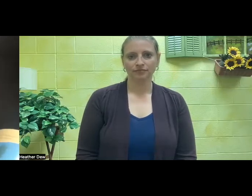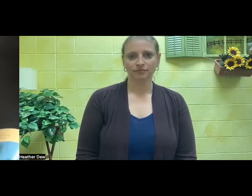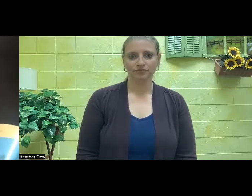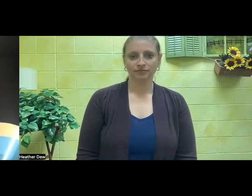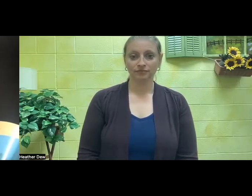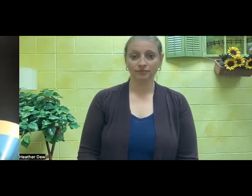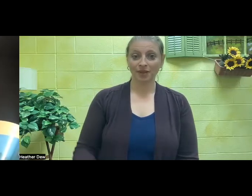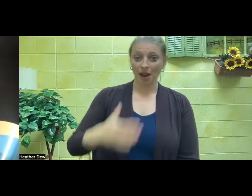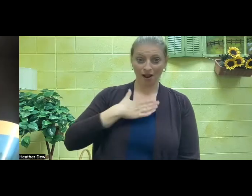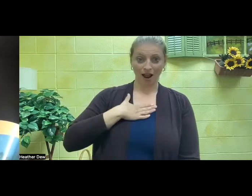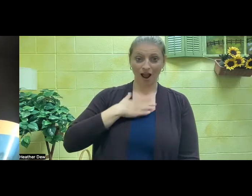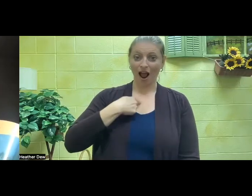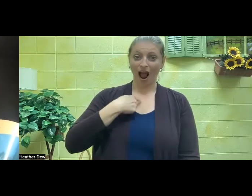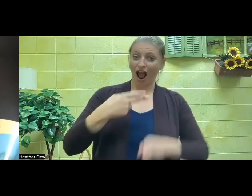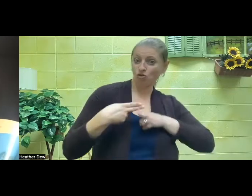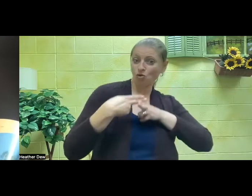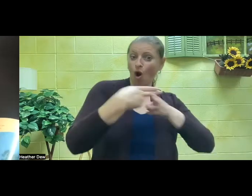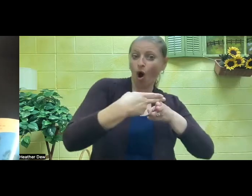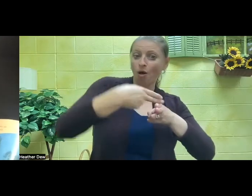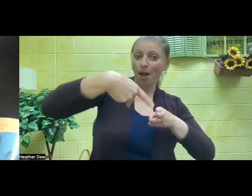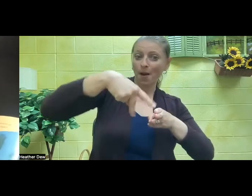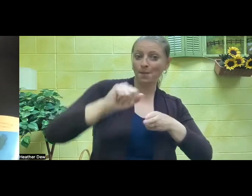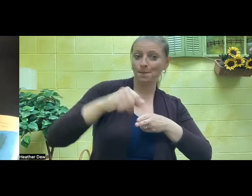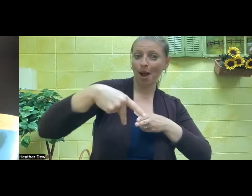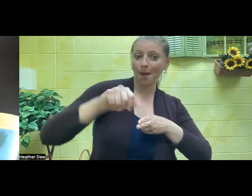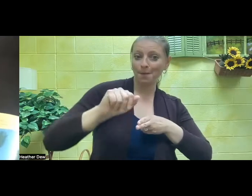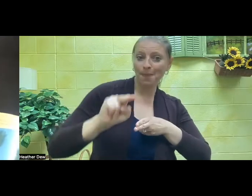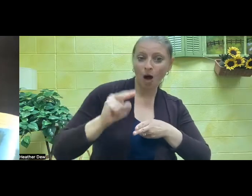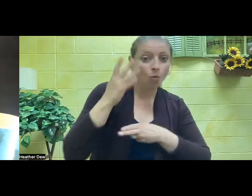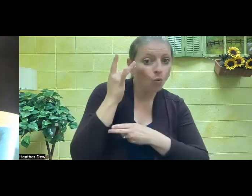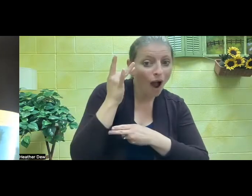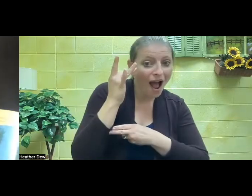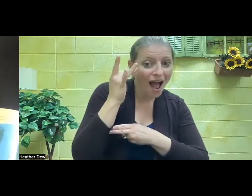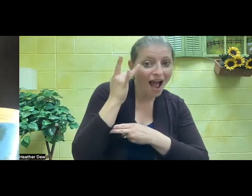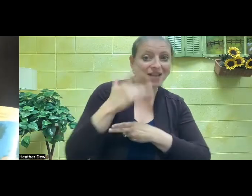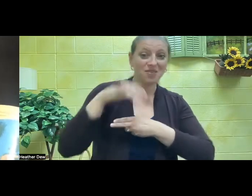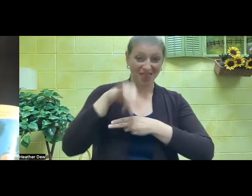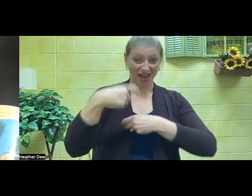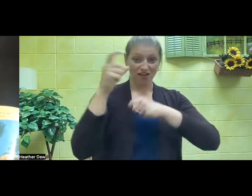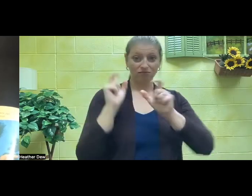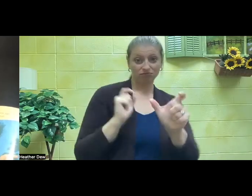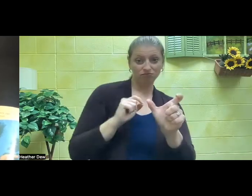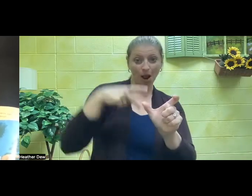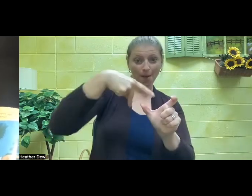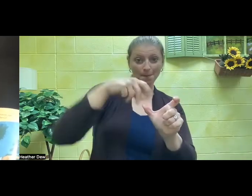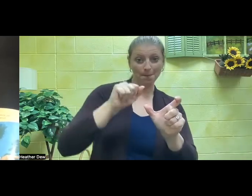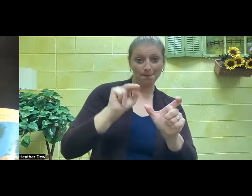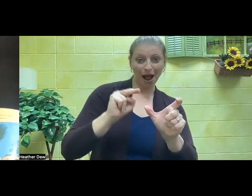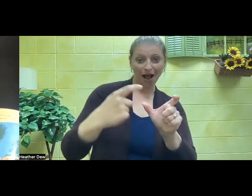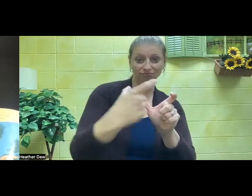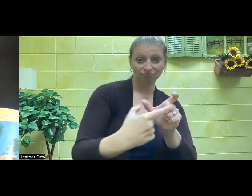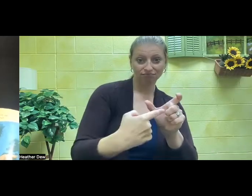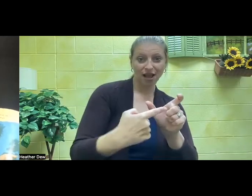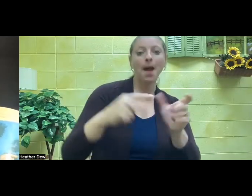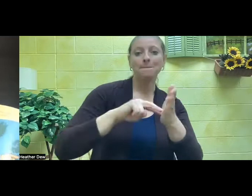I call him Papan because pan means bread in Spanish. With Papan, baking bread